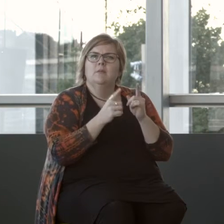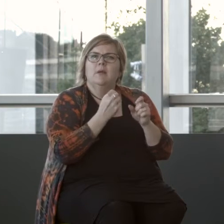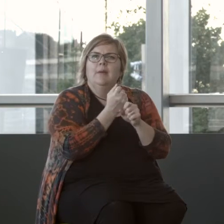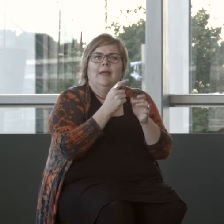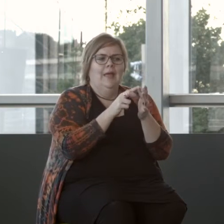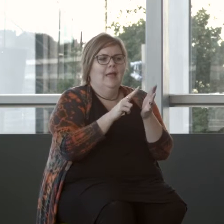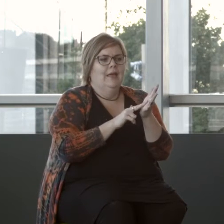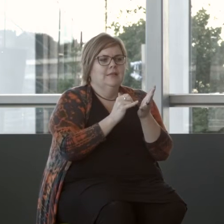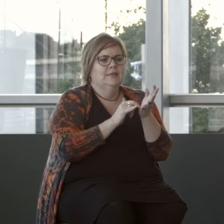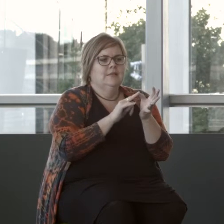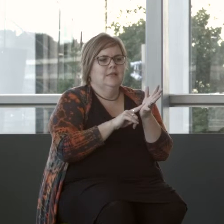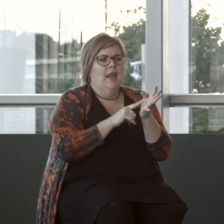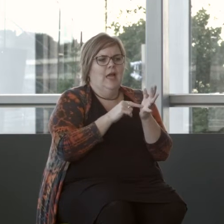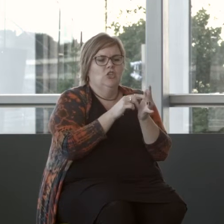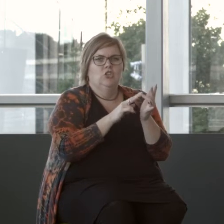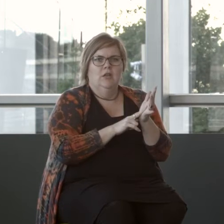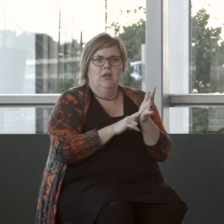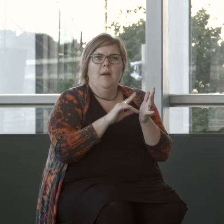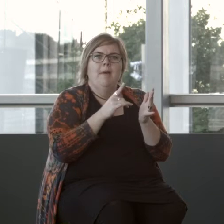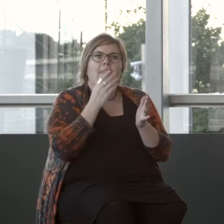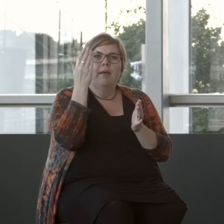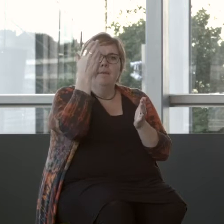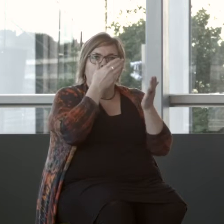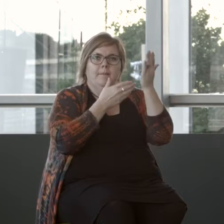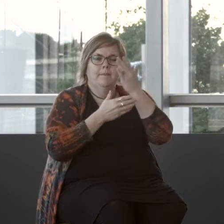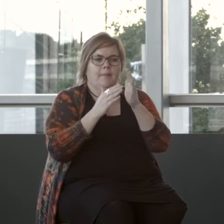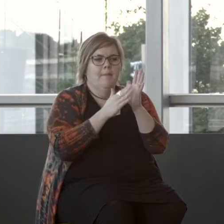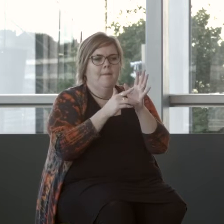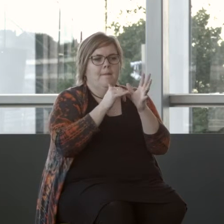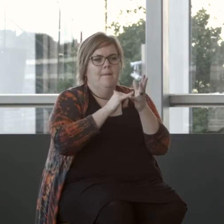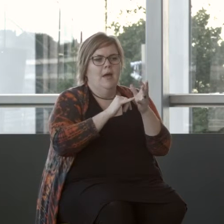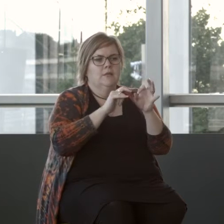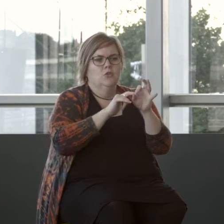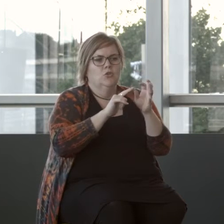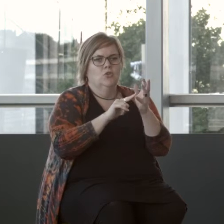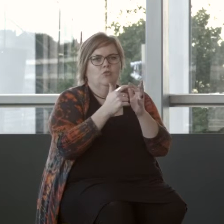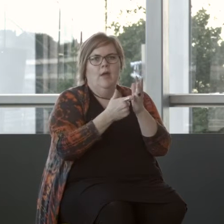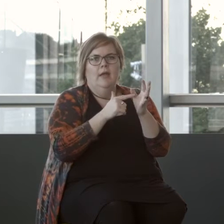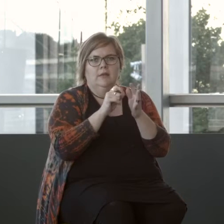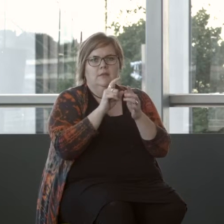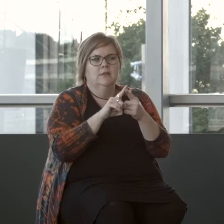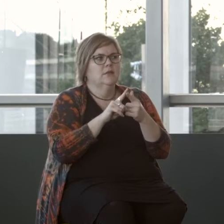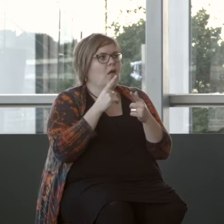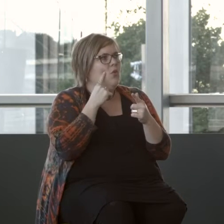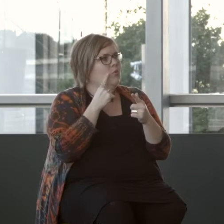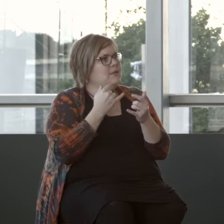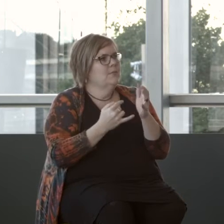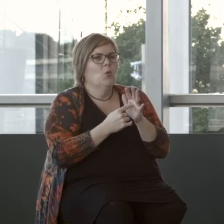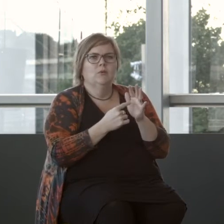get in and play with them. But the masquerade aspect of it I found quite important because it was a way of